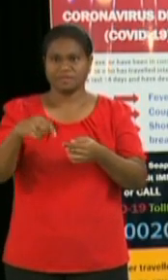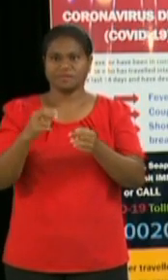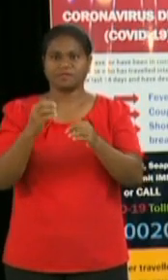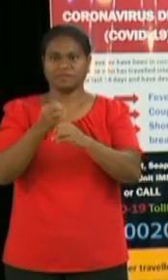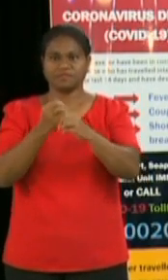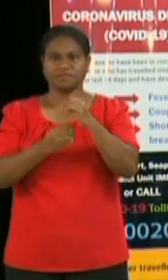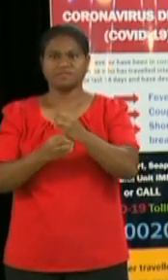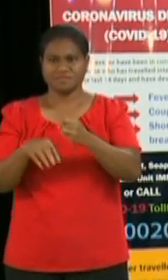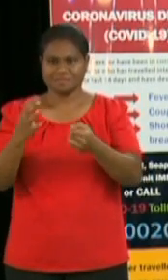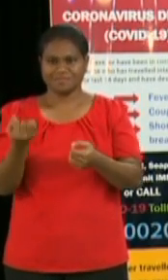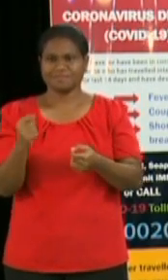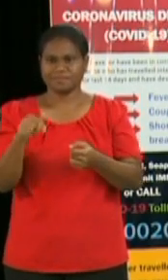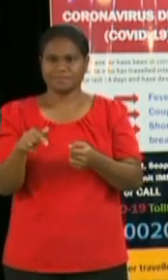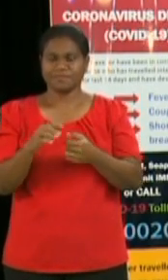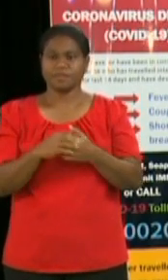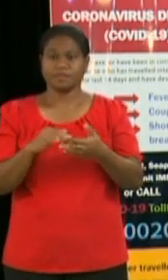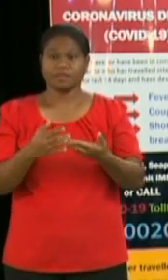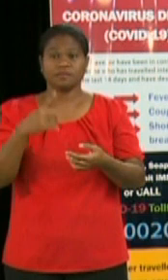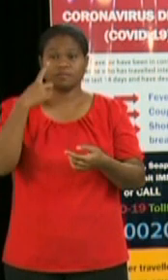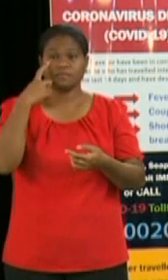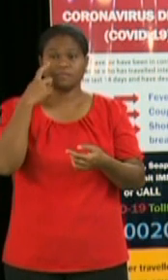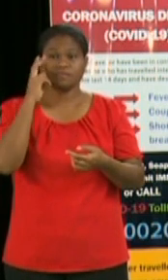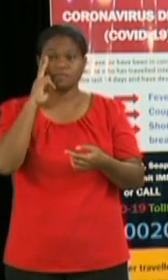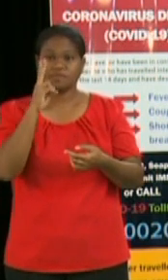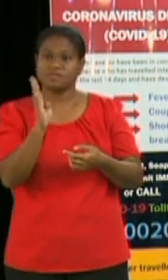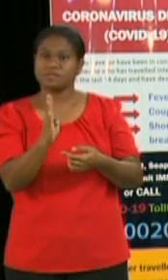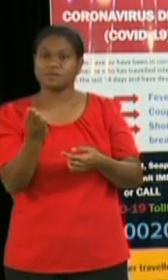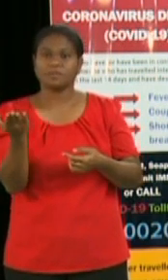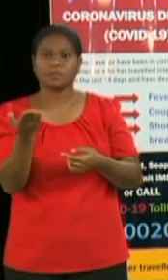And basically what that allows us to do is track every single vessel